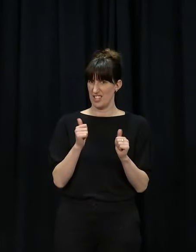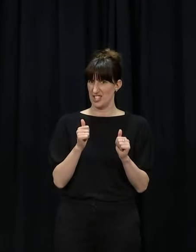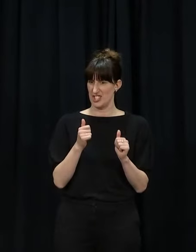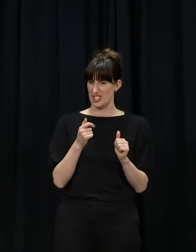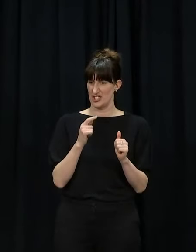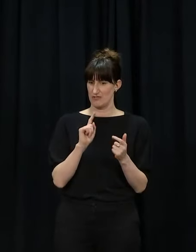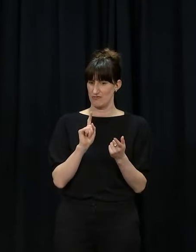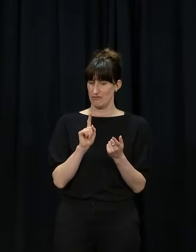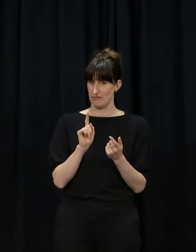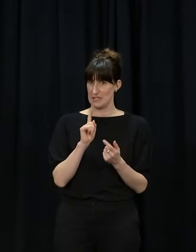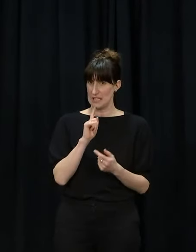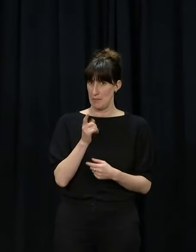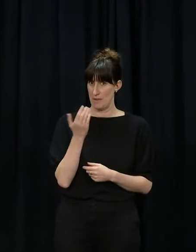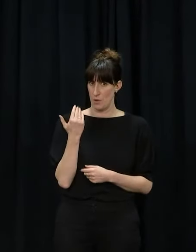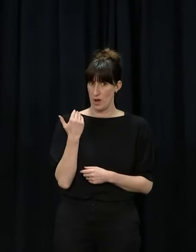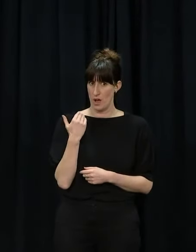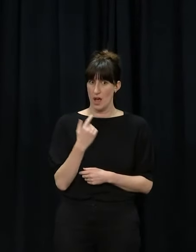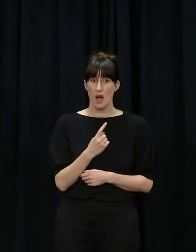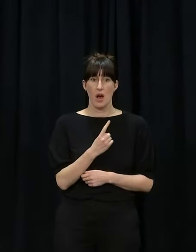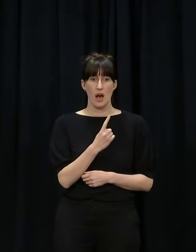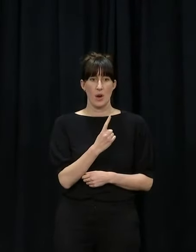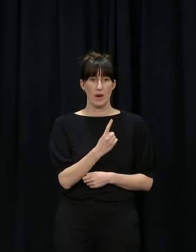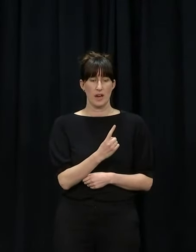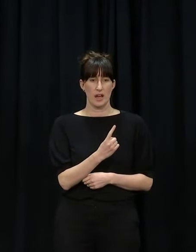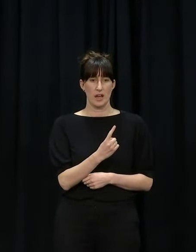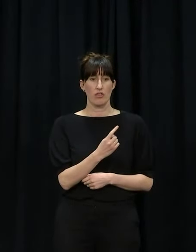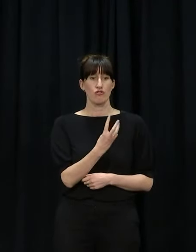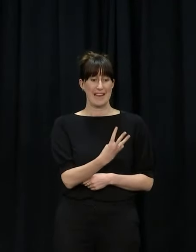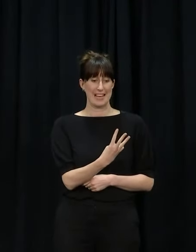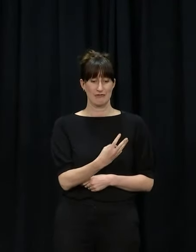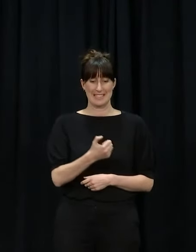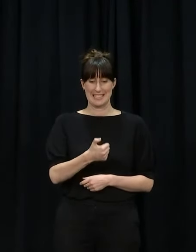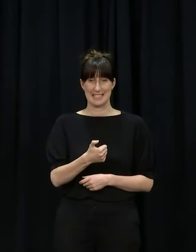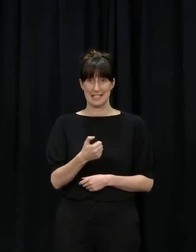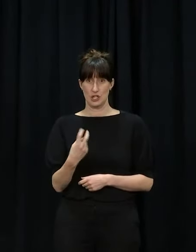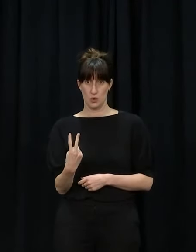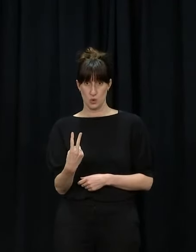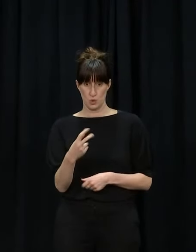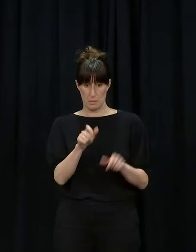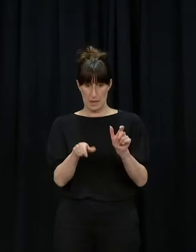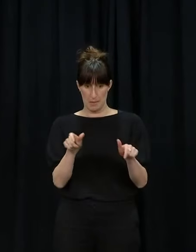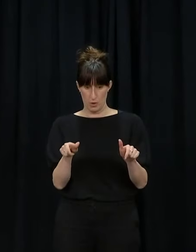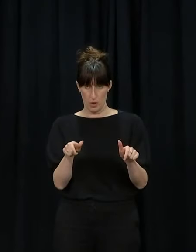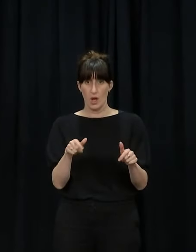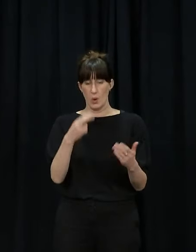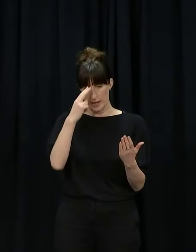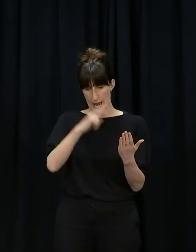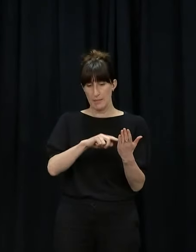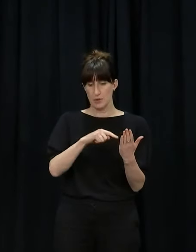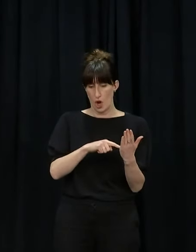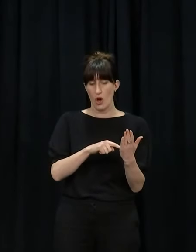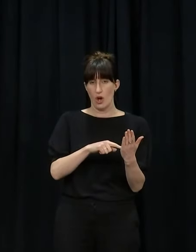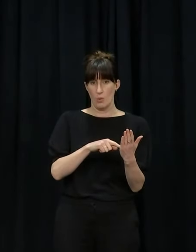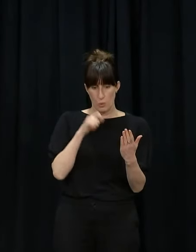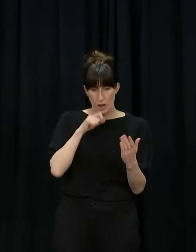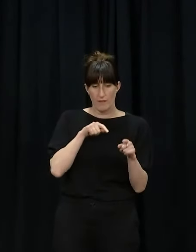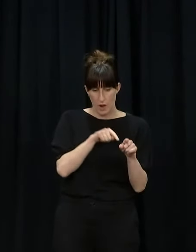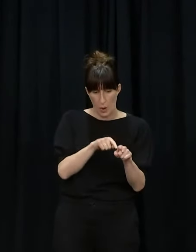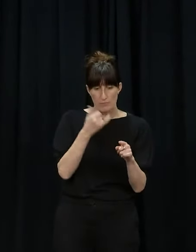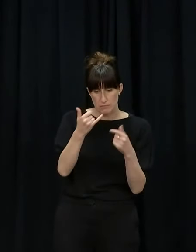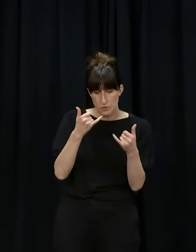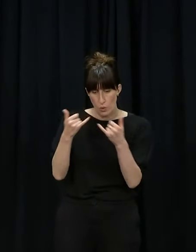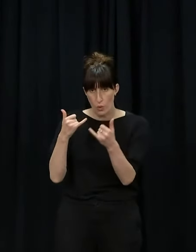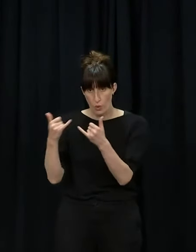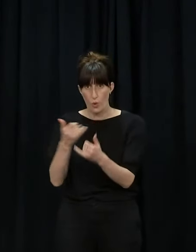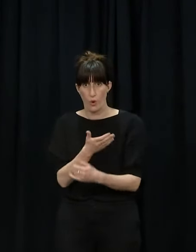have a look, 362 individuals that had been already categorised and were being followed up. But there will be, by the end of today,